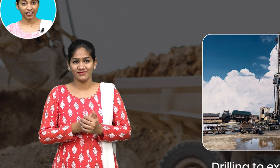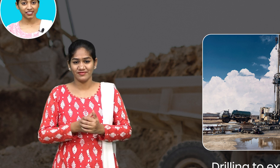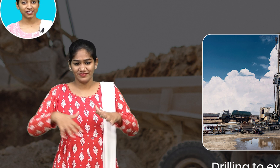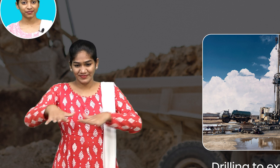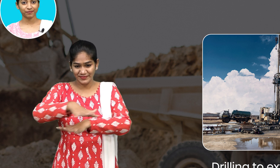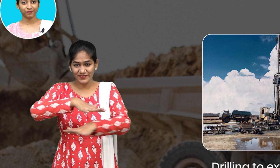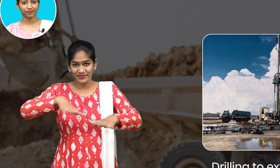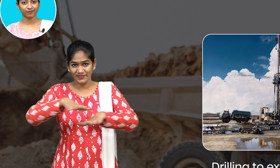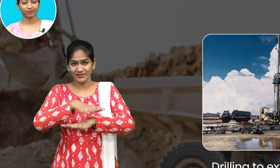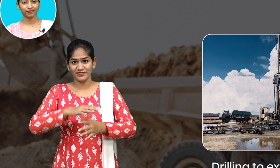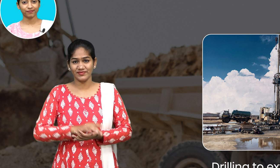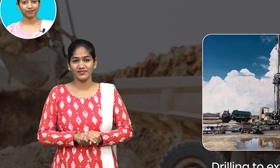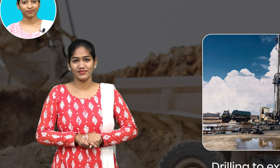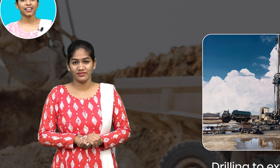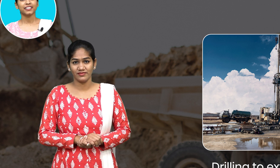surface.